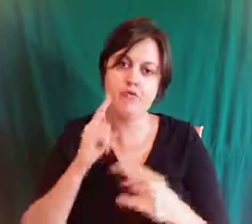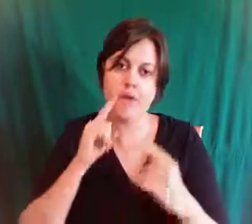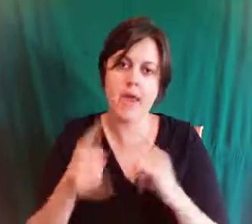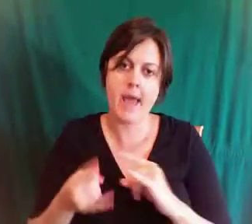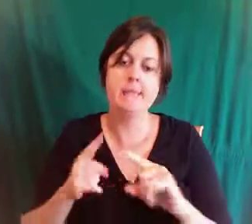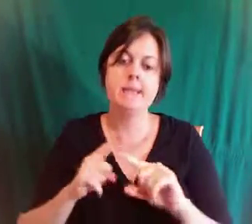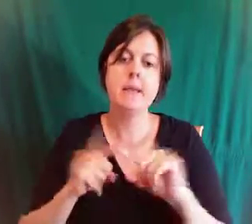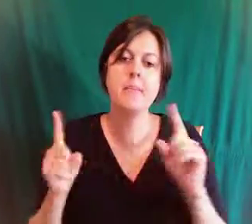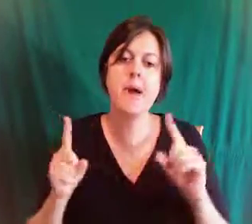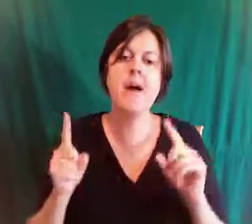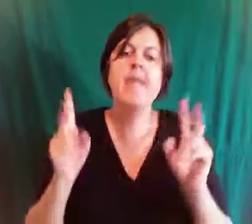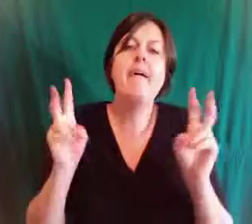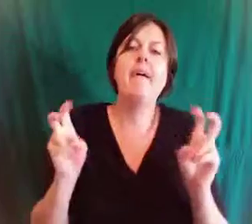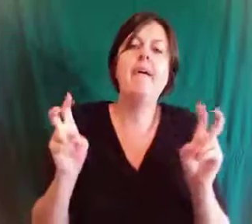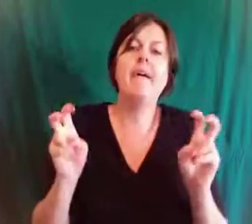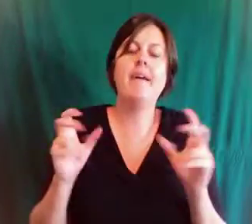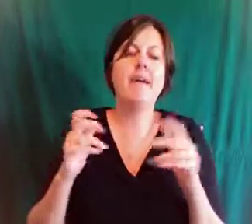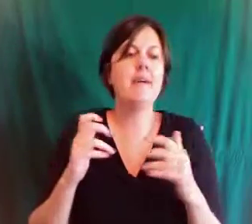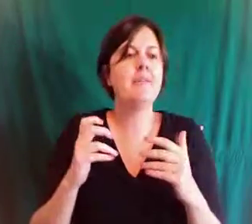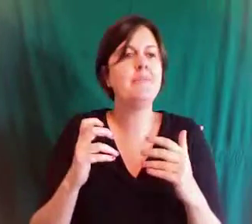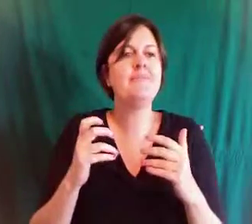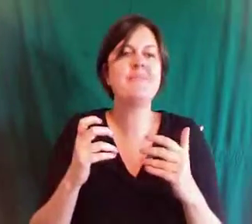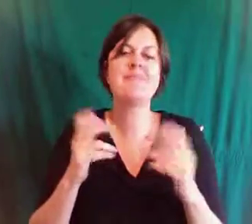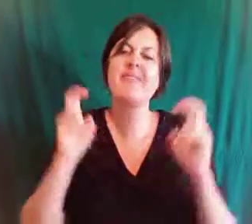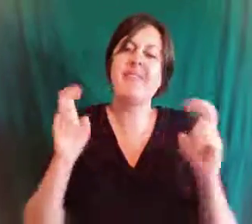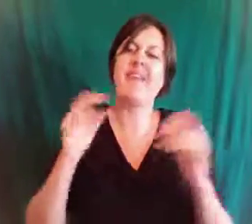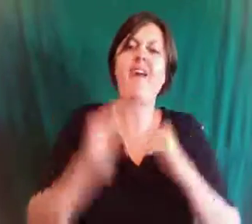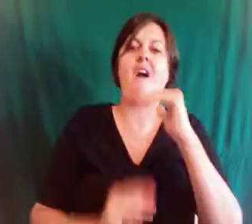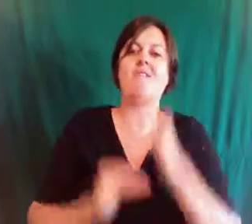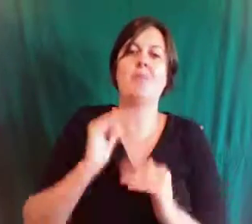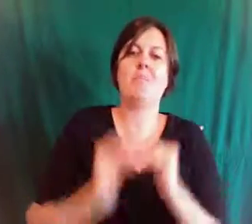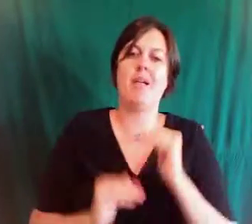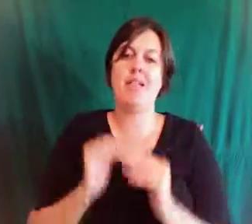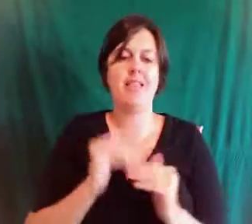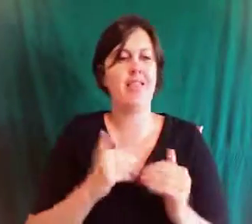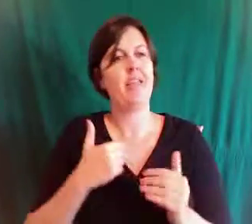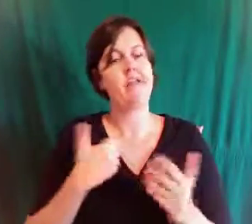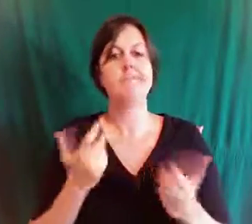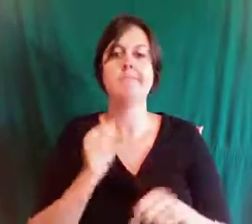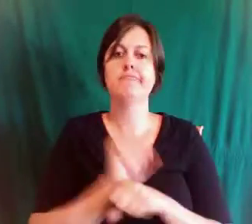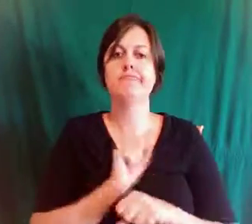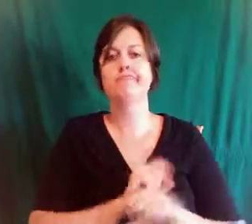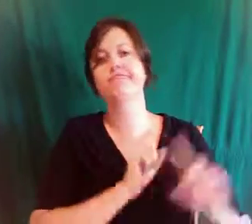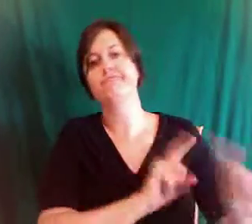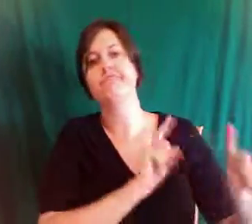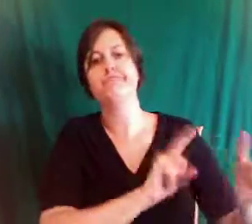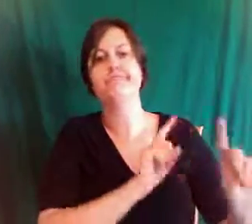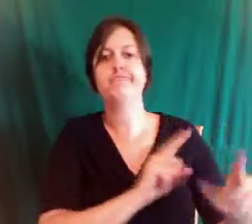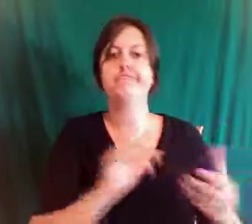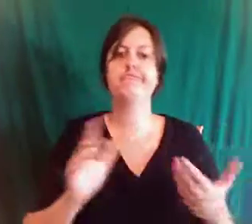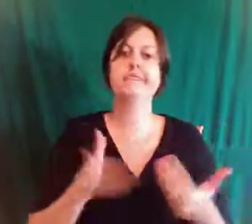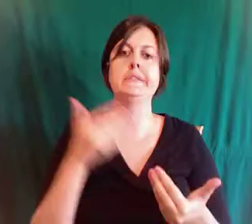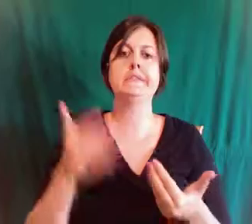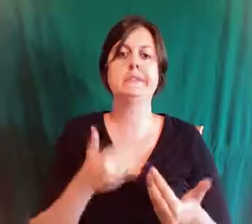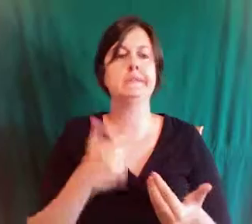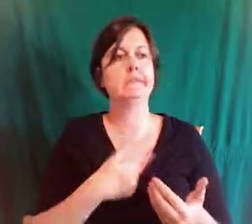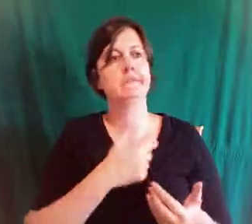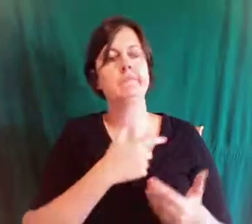about being an employee within a corporate world that feels, whether it is or not, has a sense